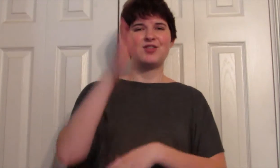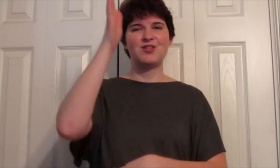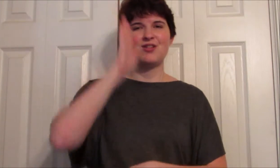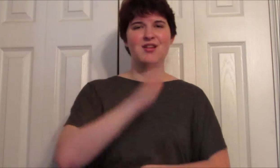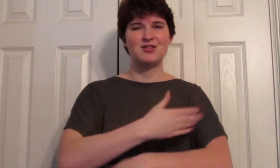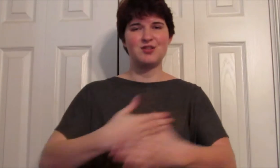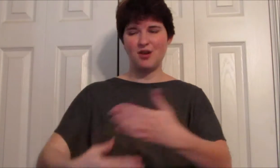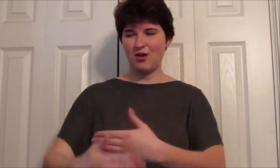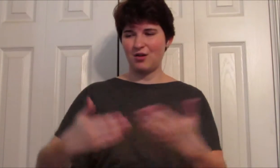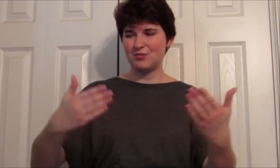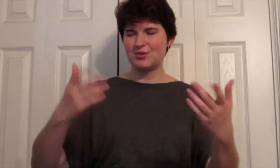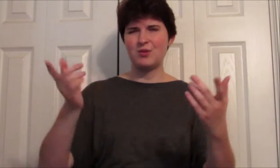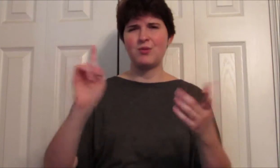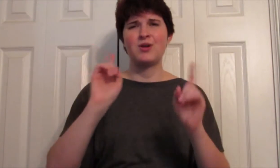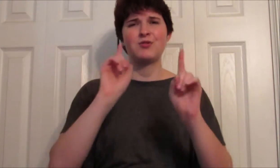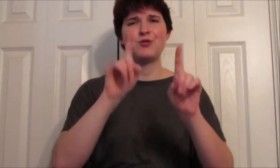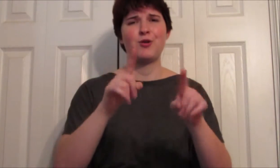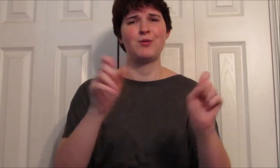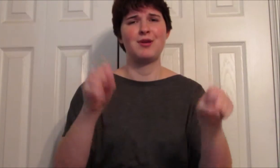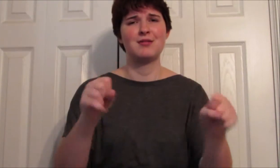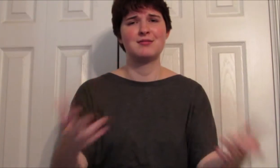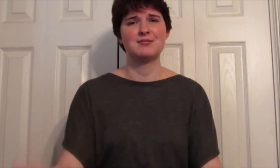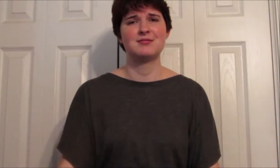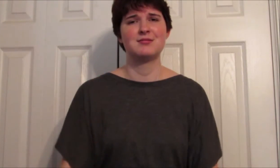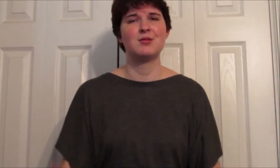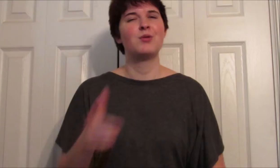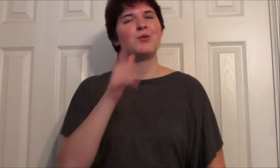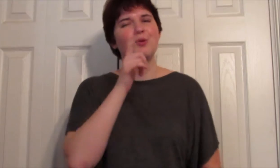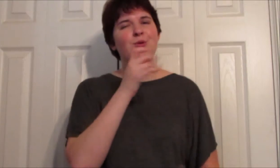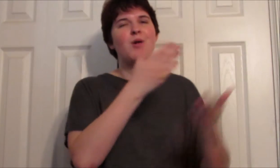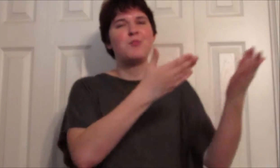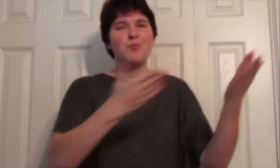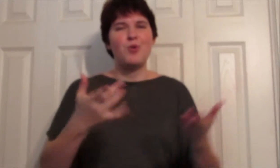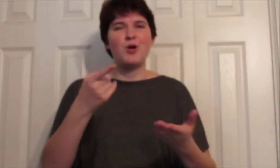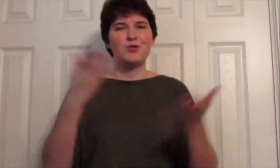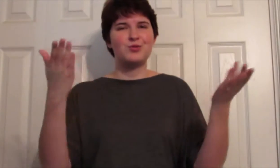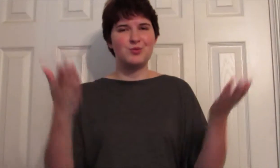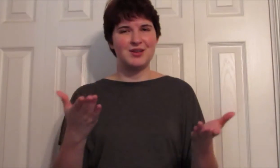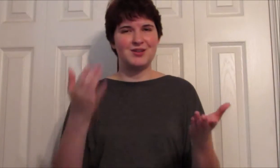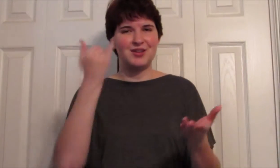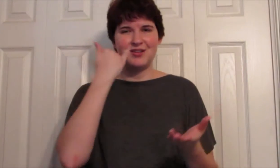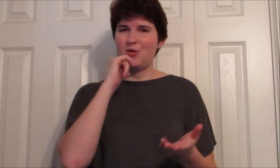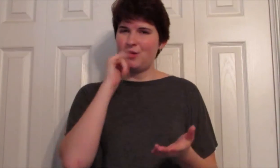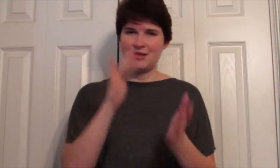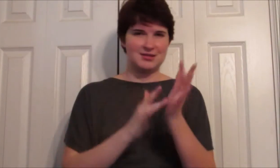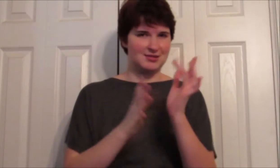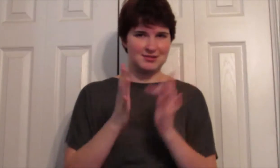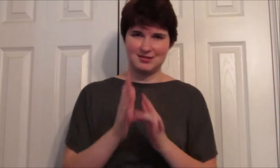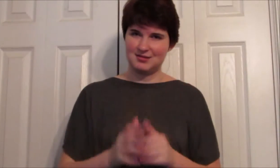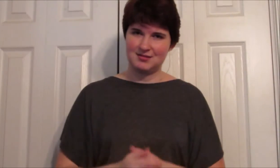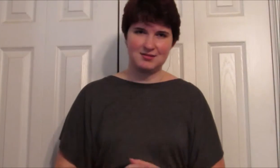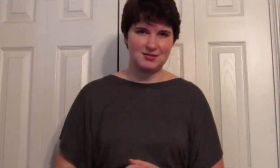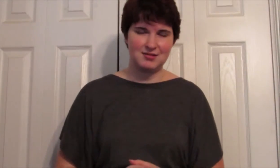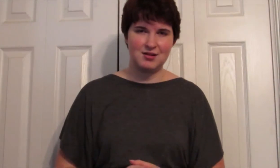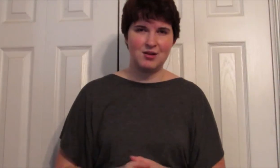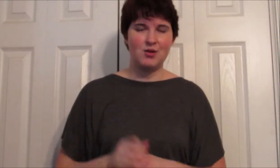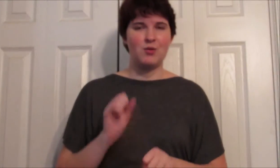fall? Who do you think brought you here today if it wasn't Jesus? Working through his